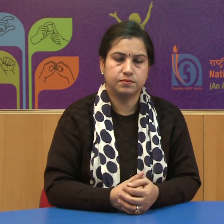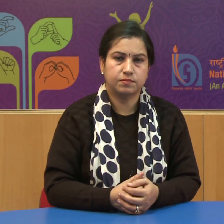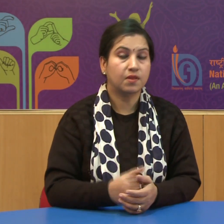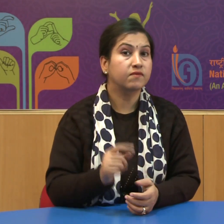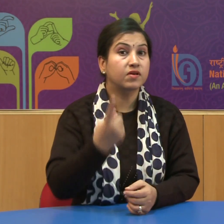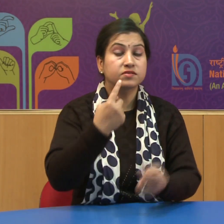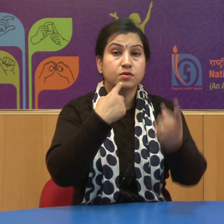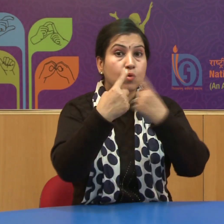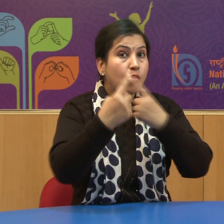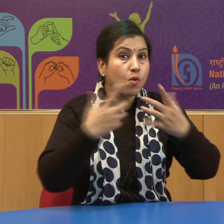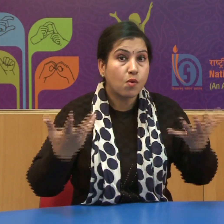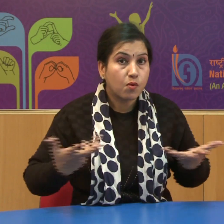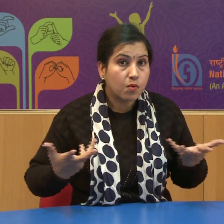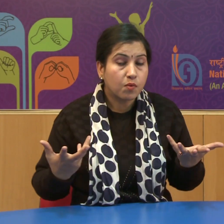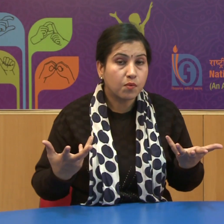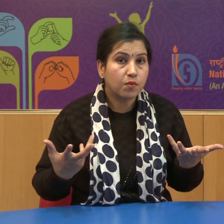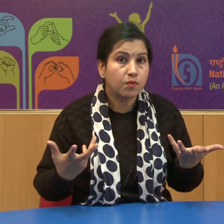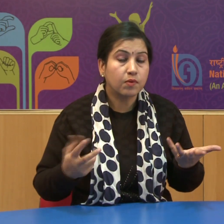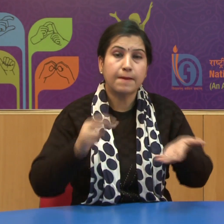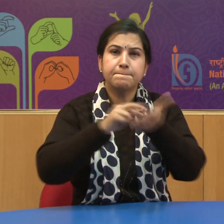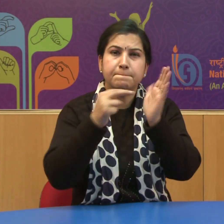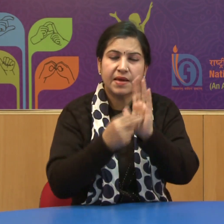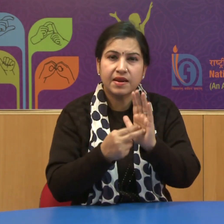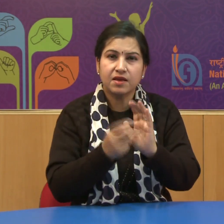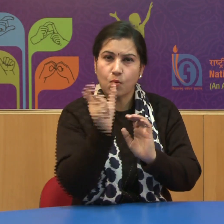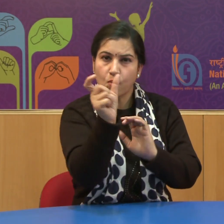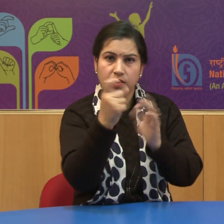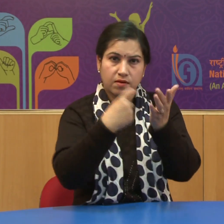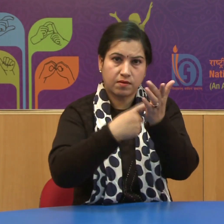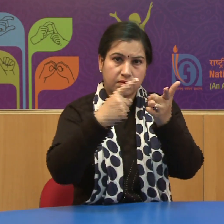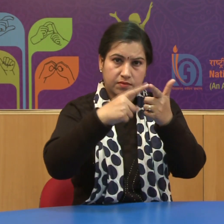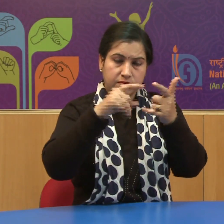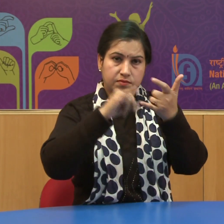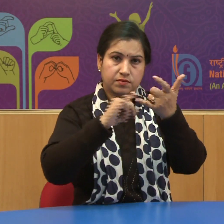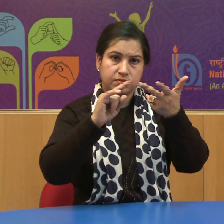First, we discussed about the meaning of resistance movement.